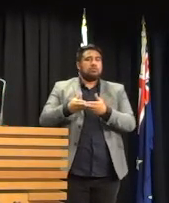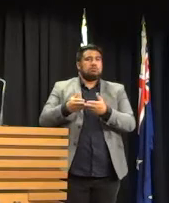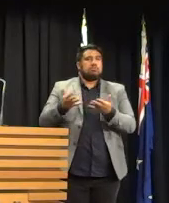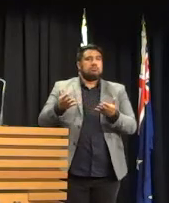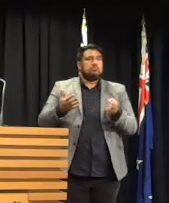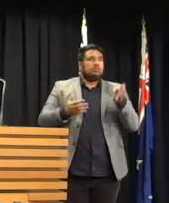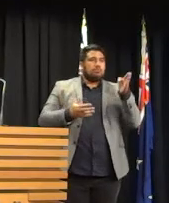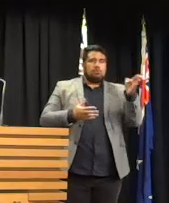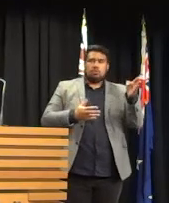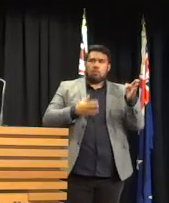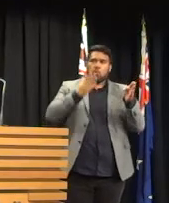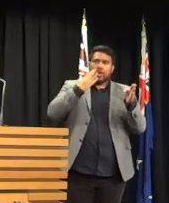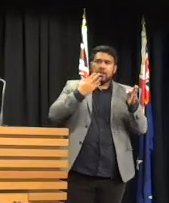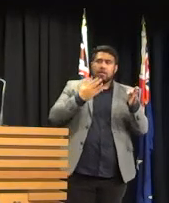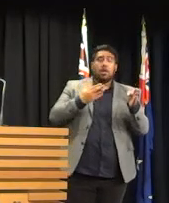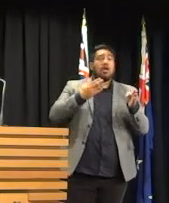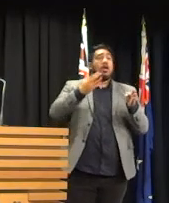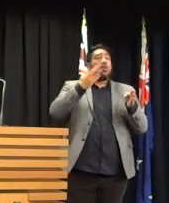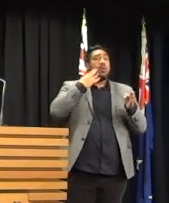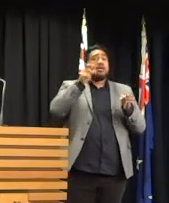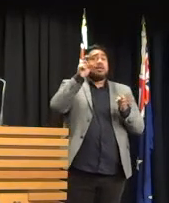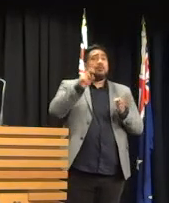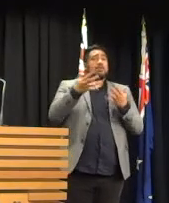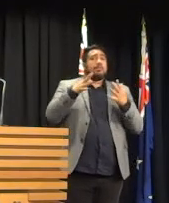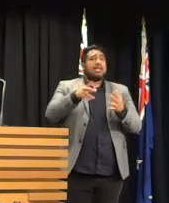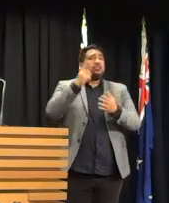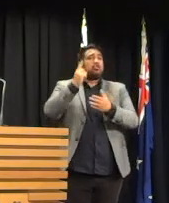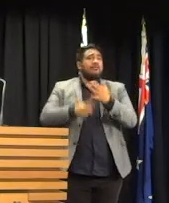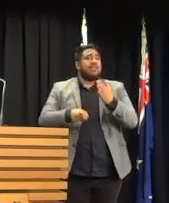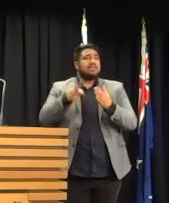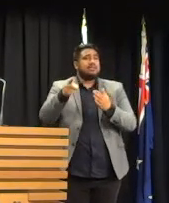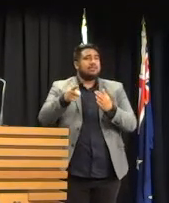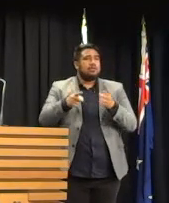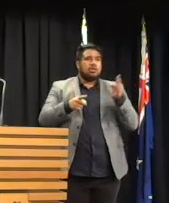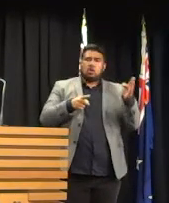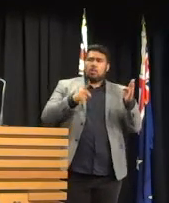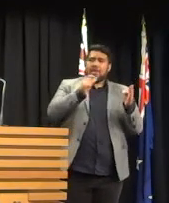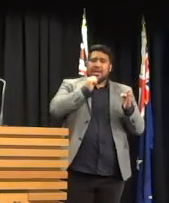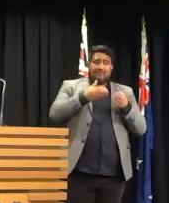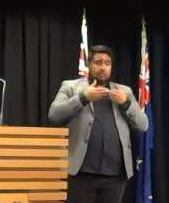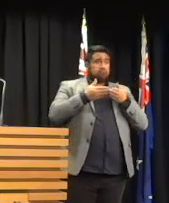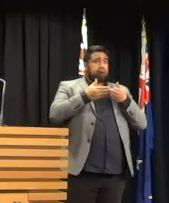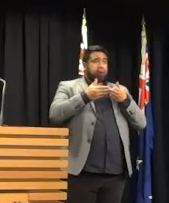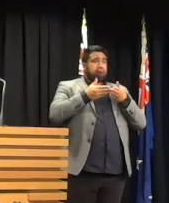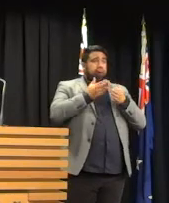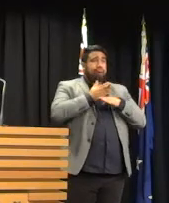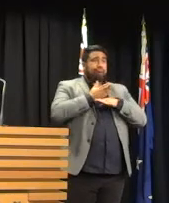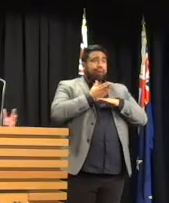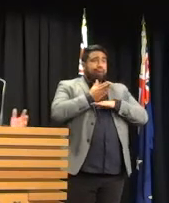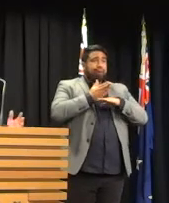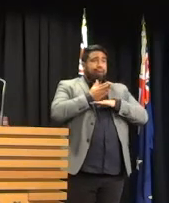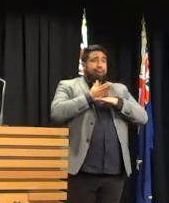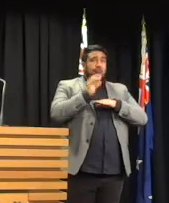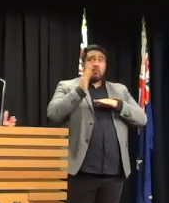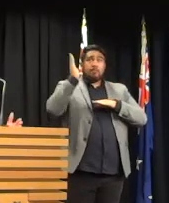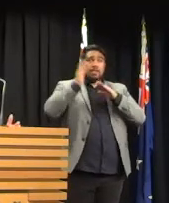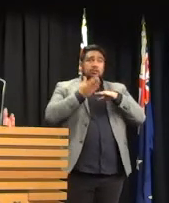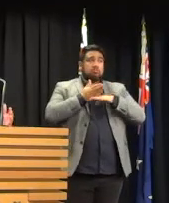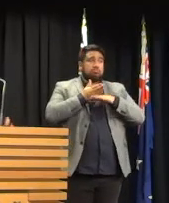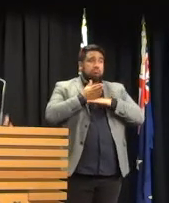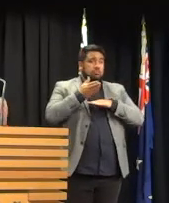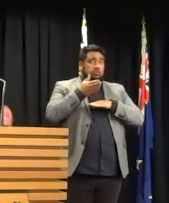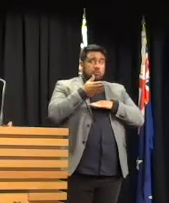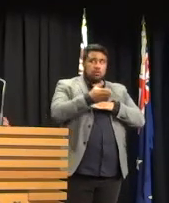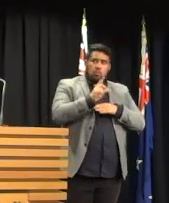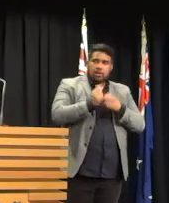point? As soon as someone's convicted. But what do you do when they're in the water, travelling from Malaysia? Again, that's a